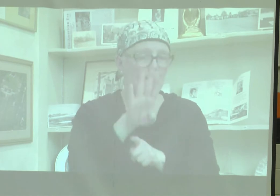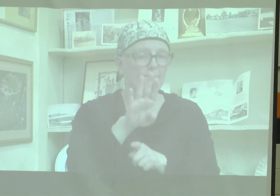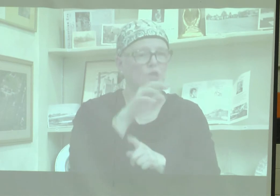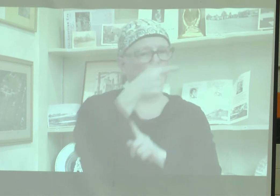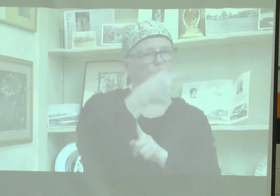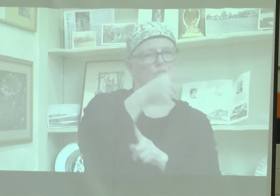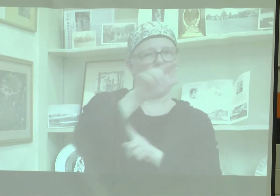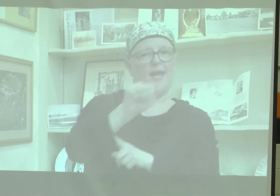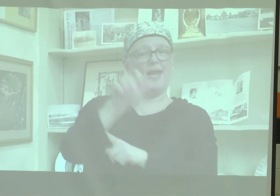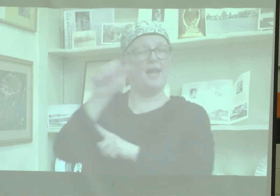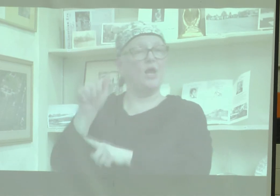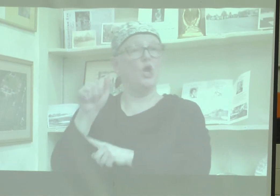It was like a club.